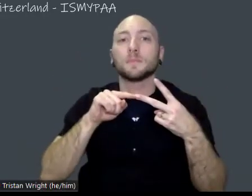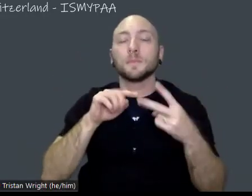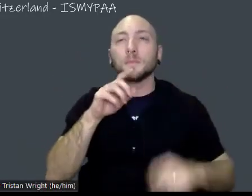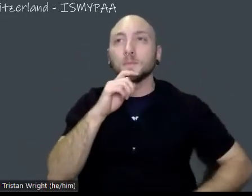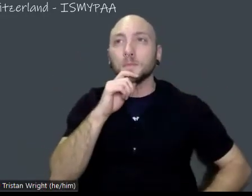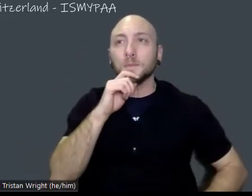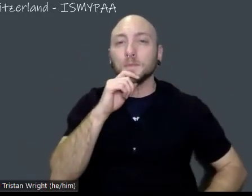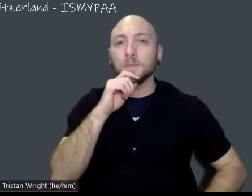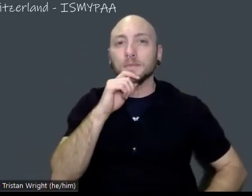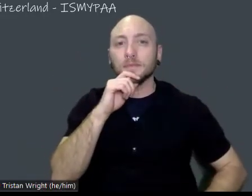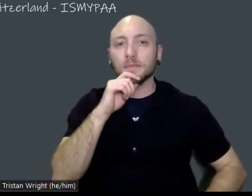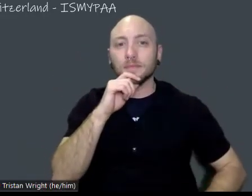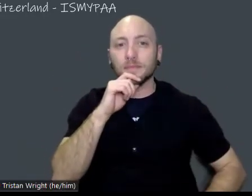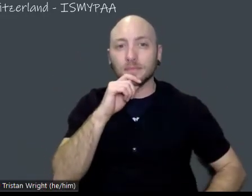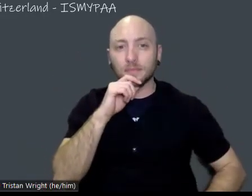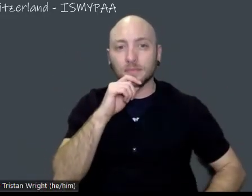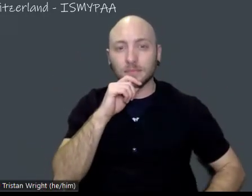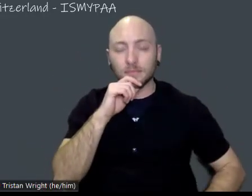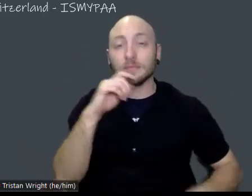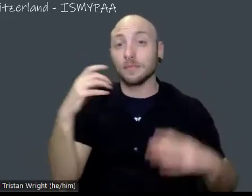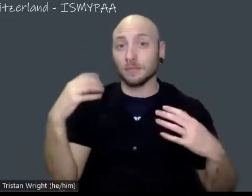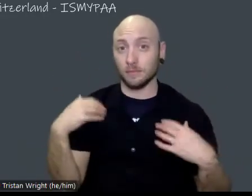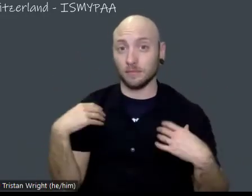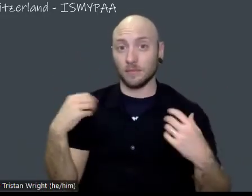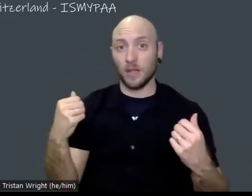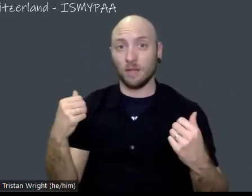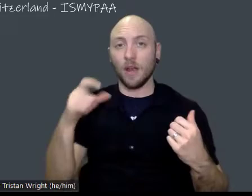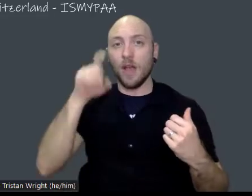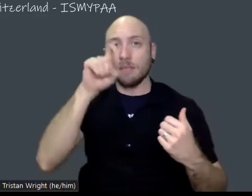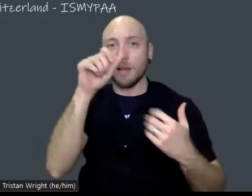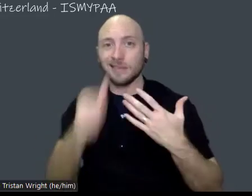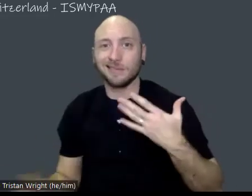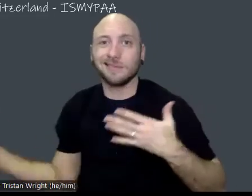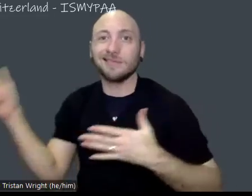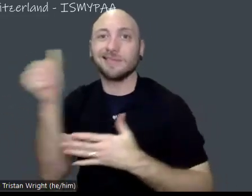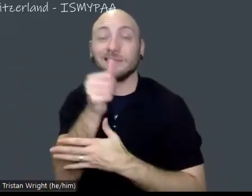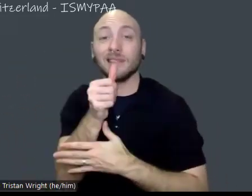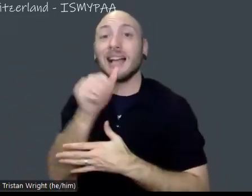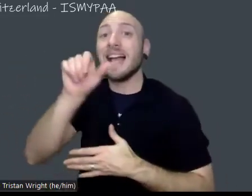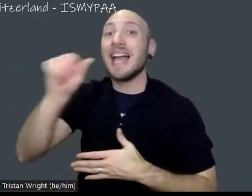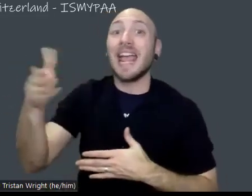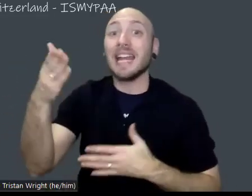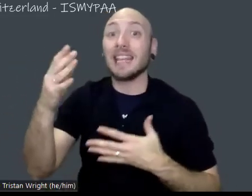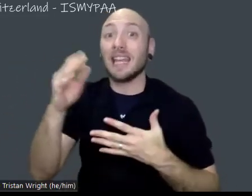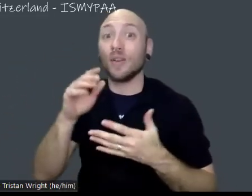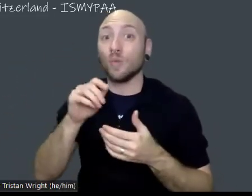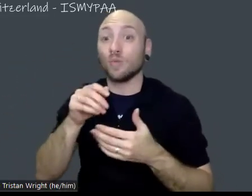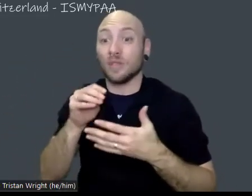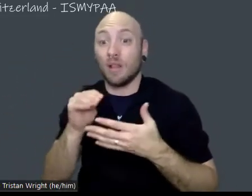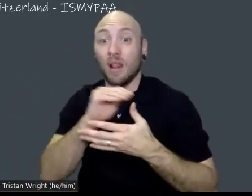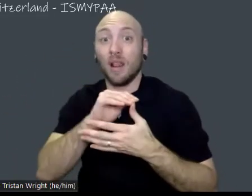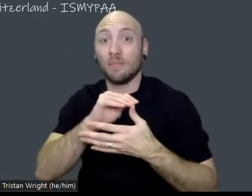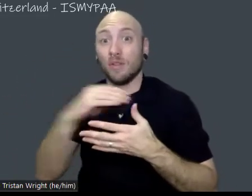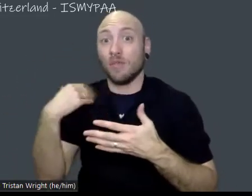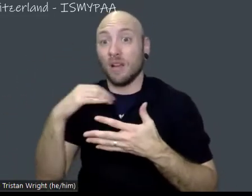recovery should come and must come in first place. If you put anything on top of it, it's the second thing